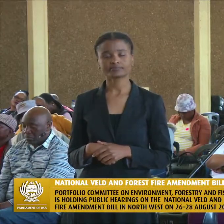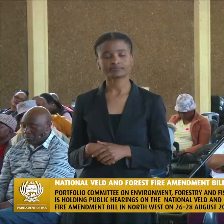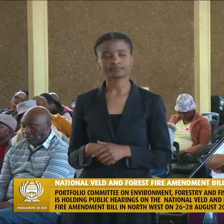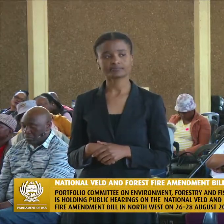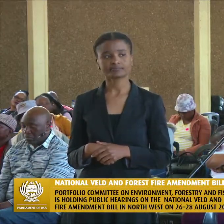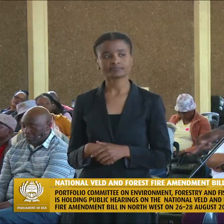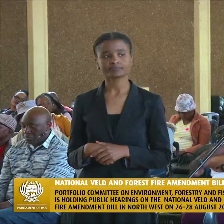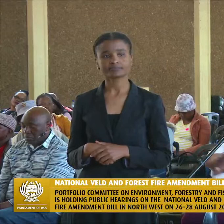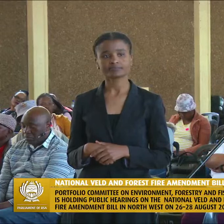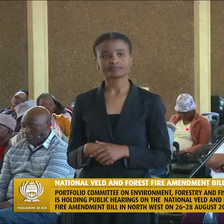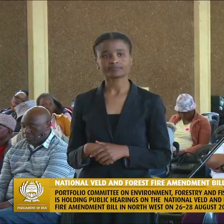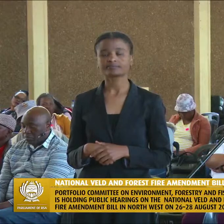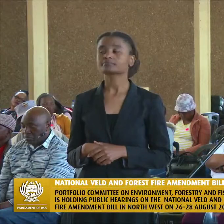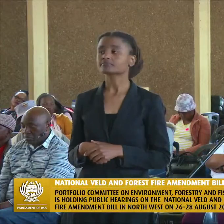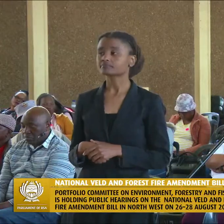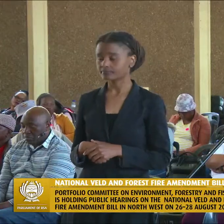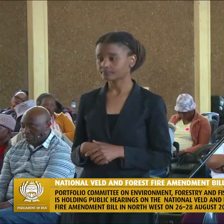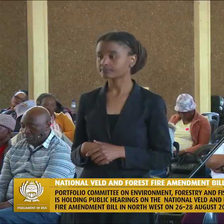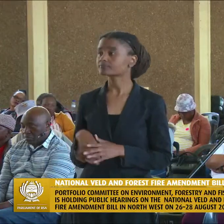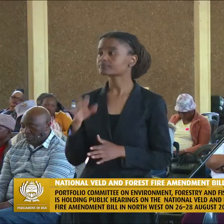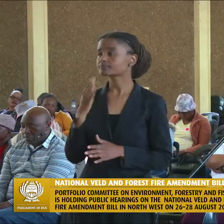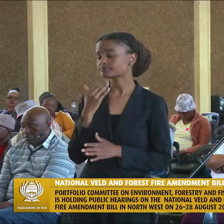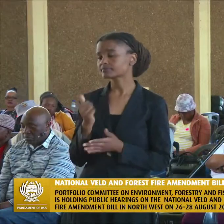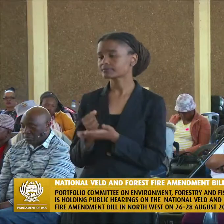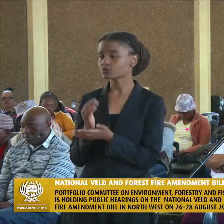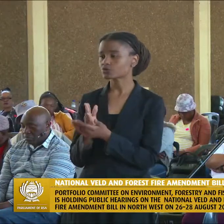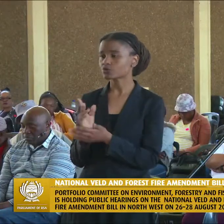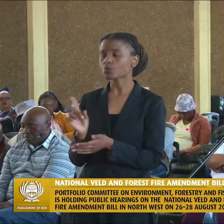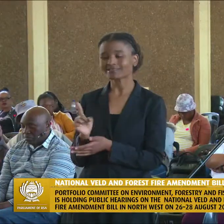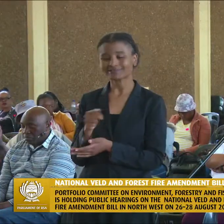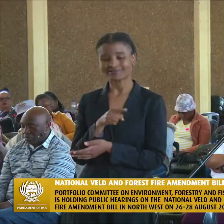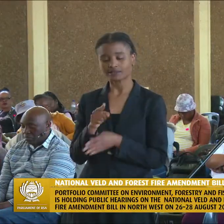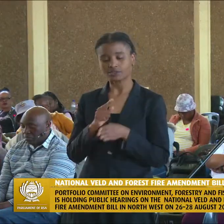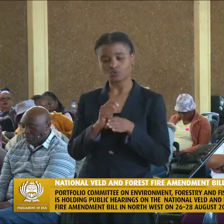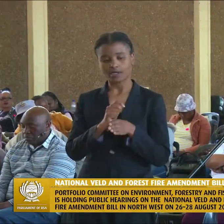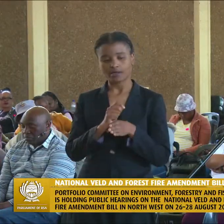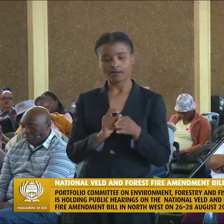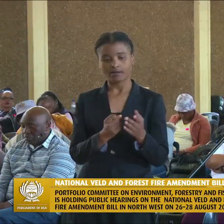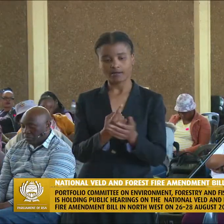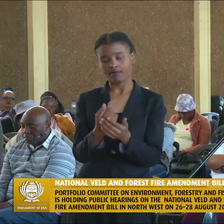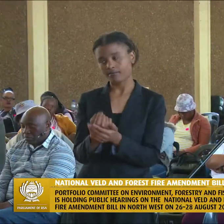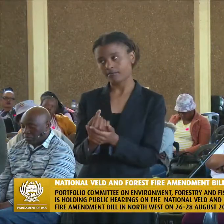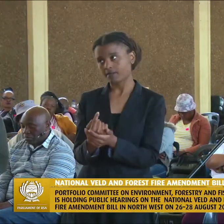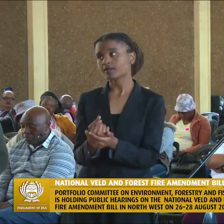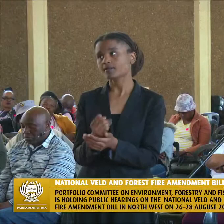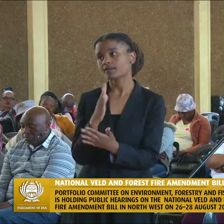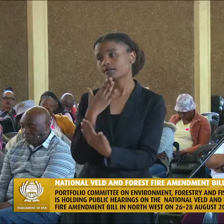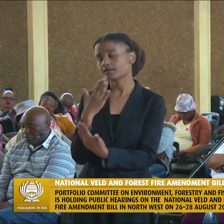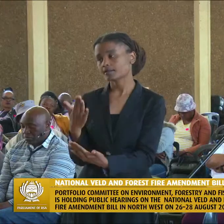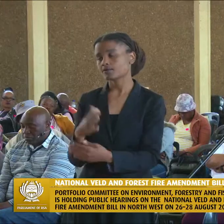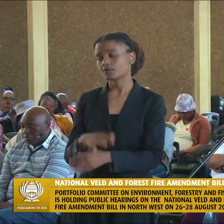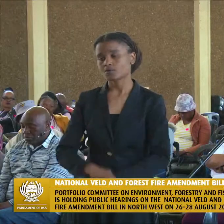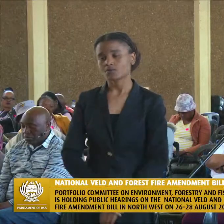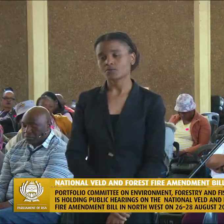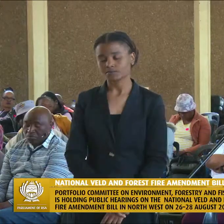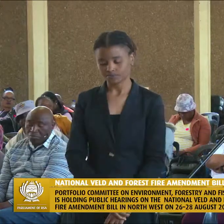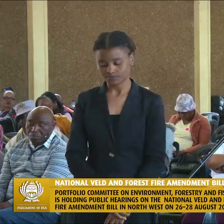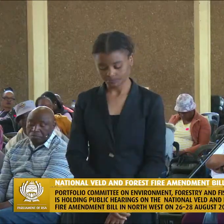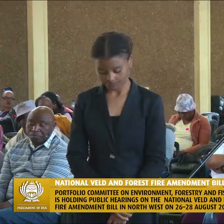training evading please try to push for the training thank you very much